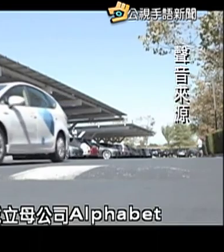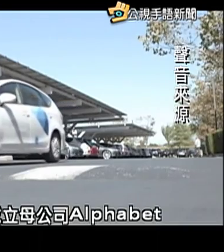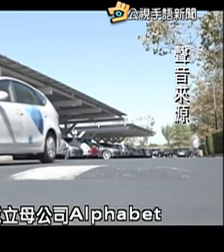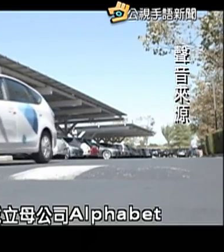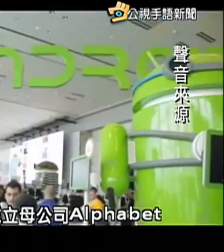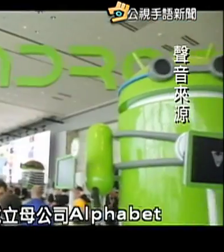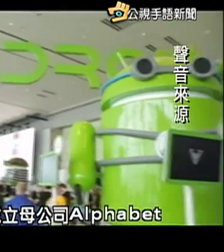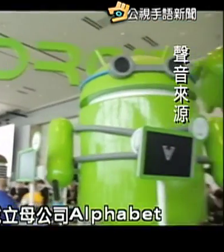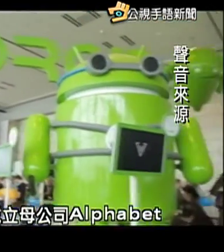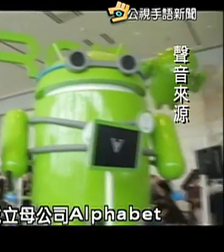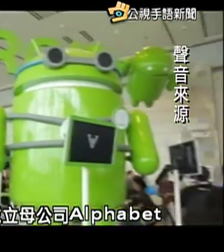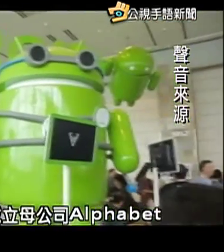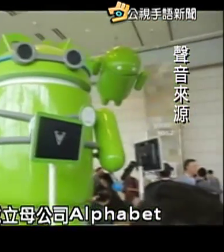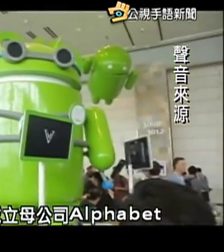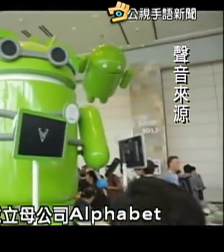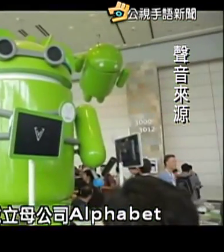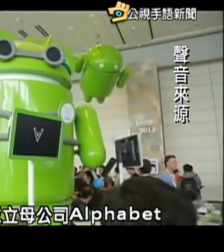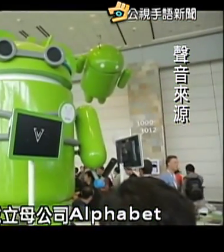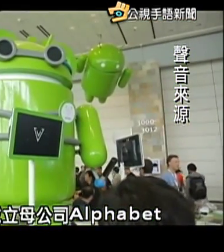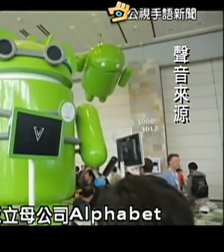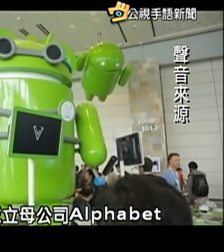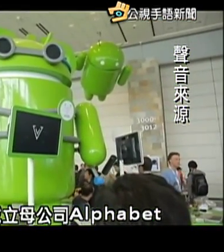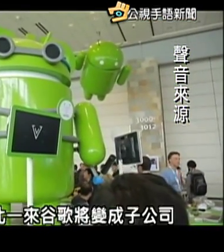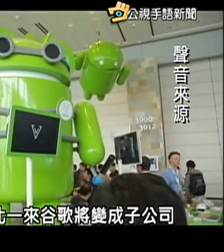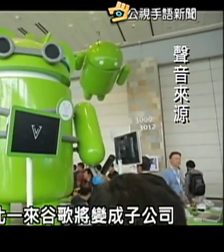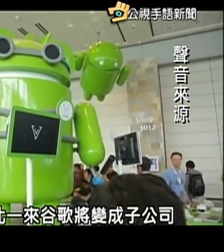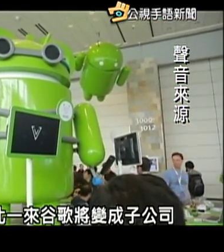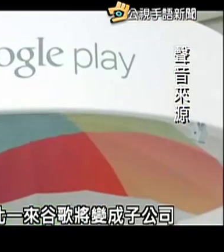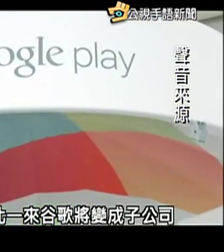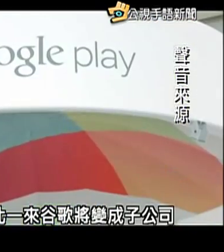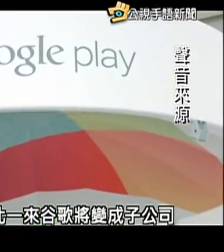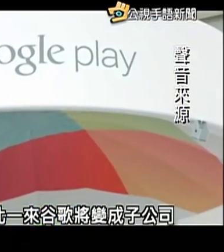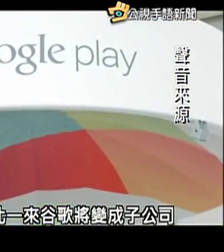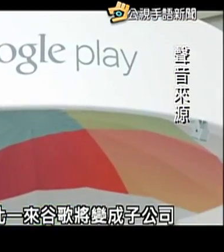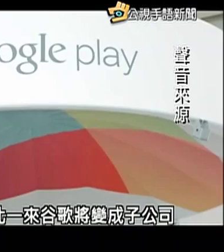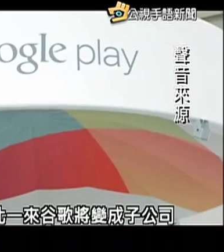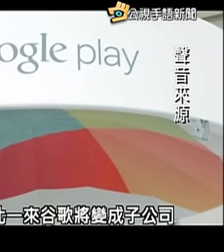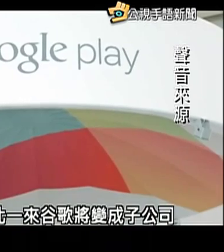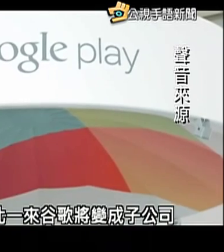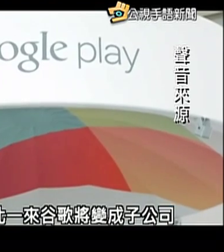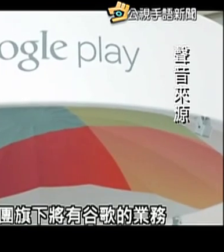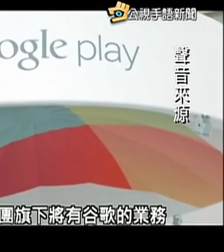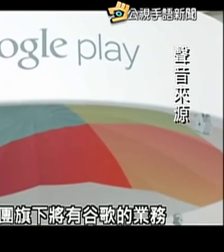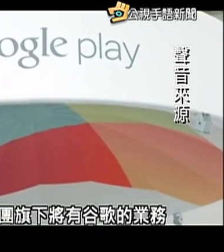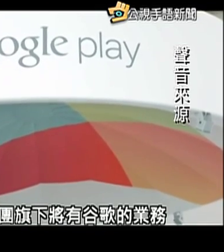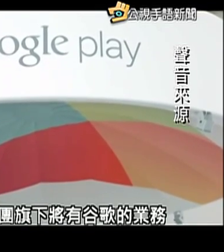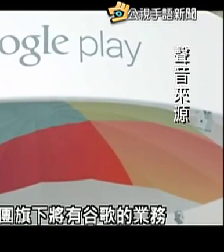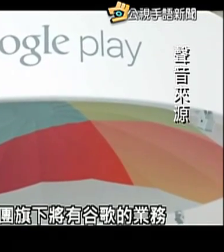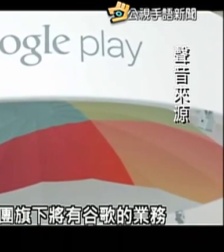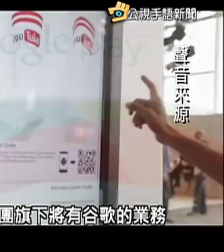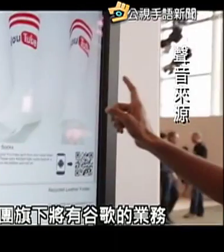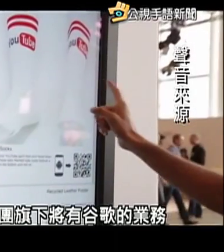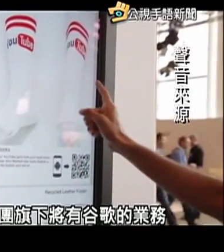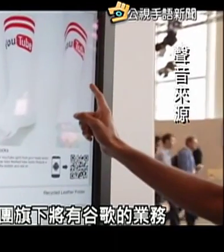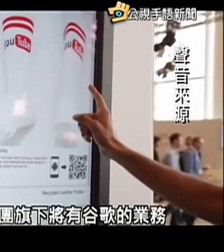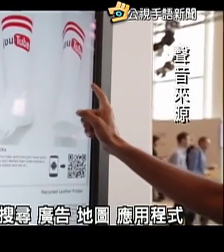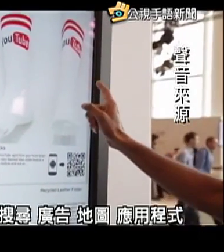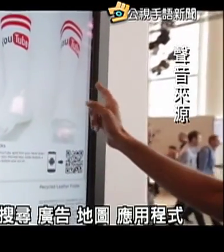into a company called Alphabet, where Google will be a subsidiary. The company says the main Google businesses will include